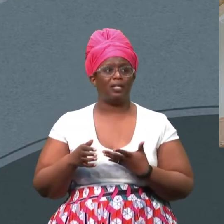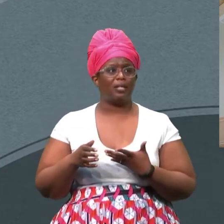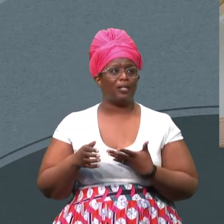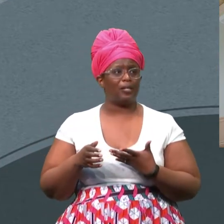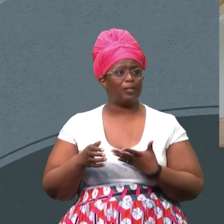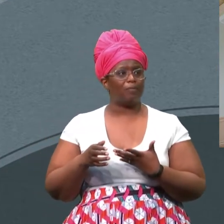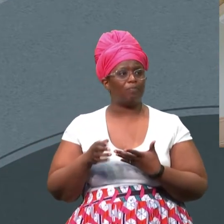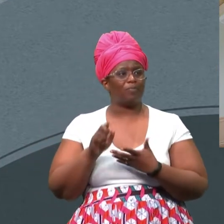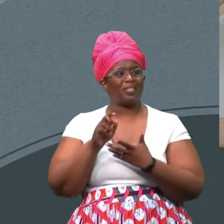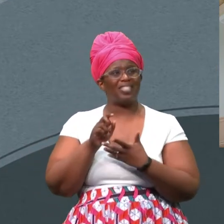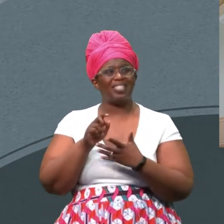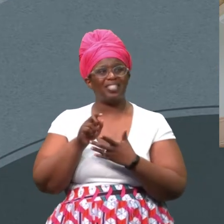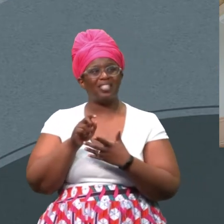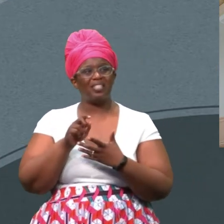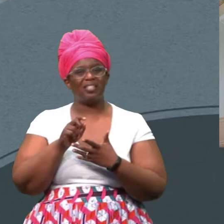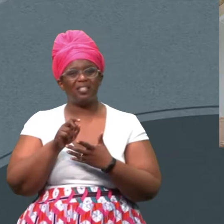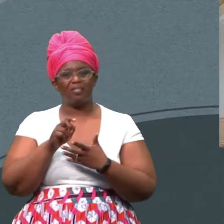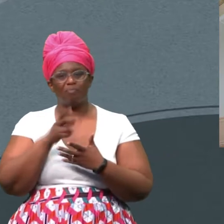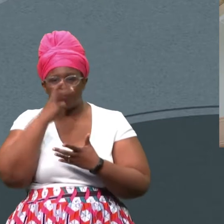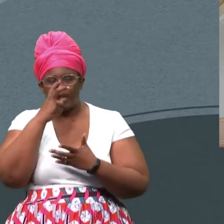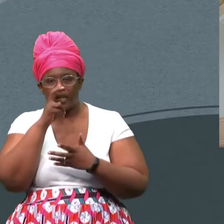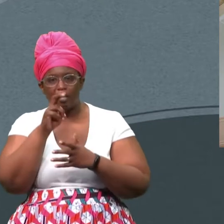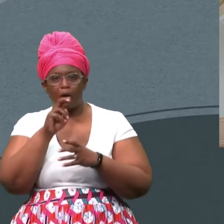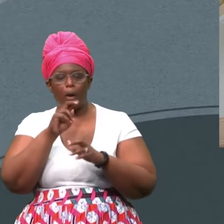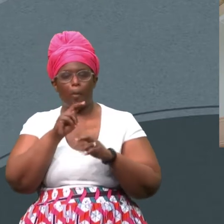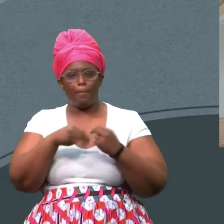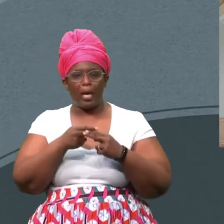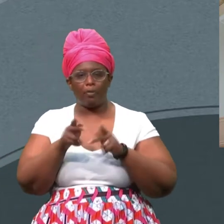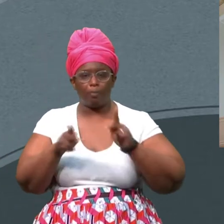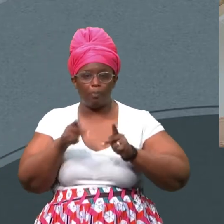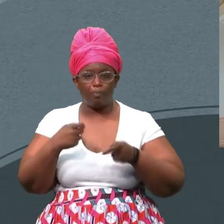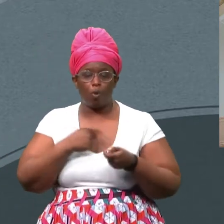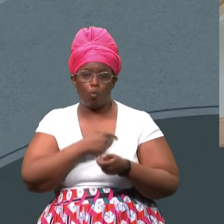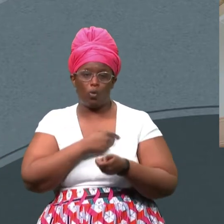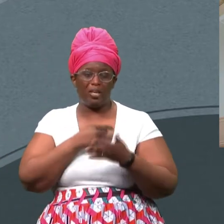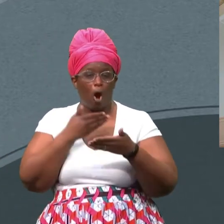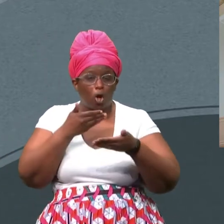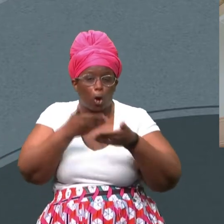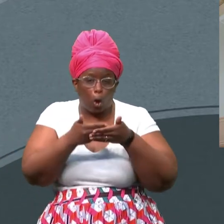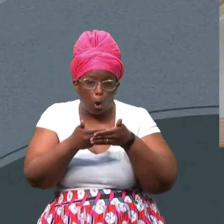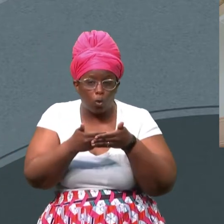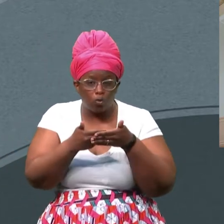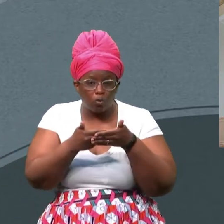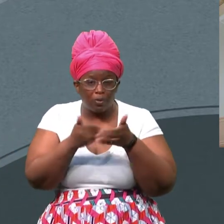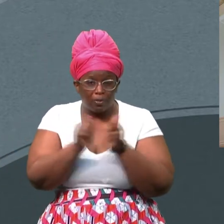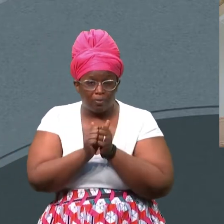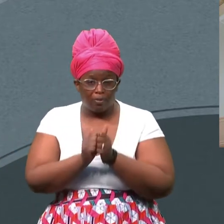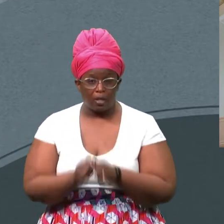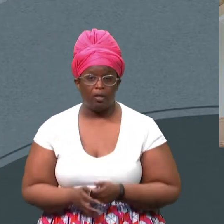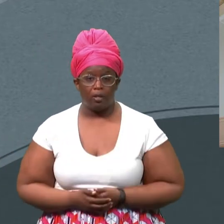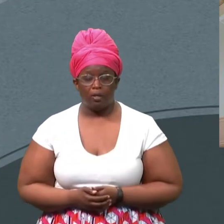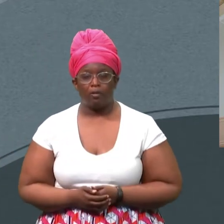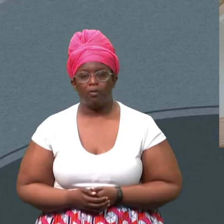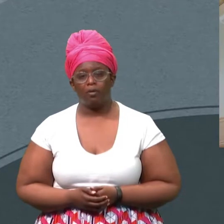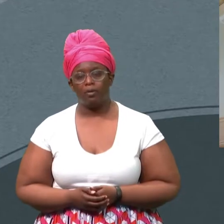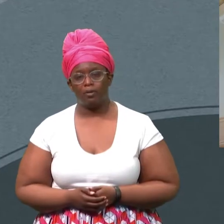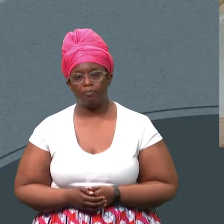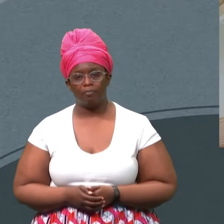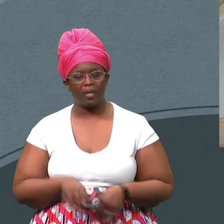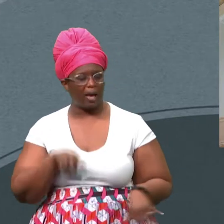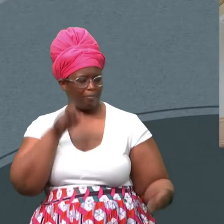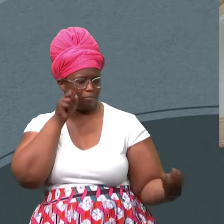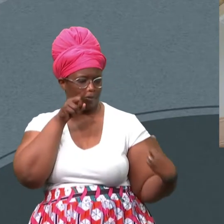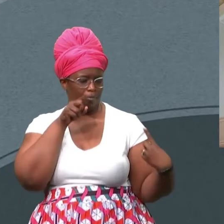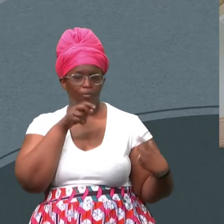who we share our intimate experiences with. I feel Mary on this,